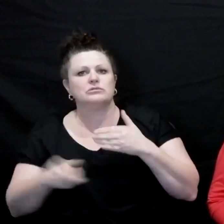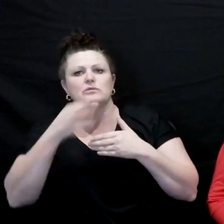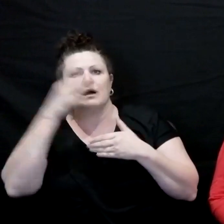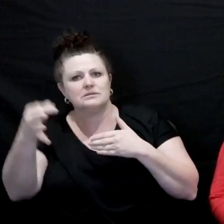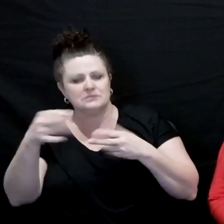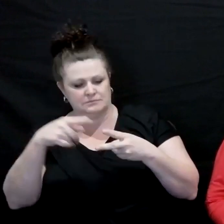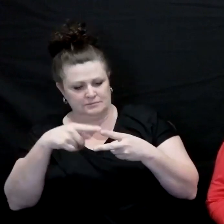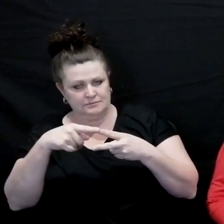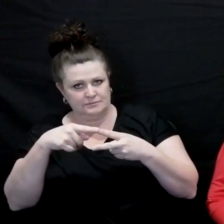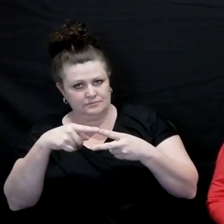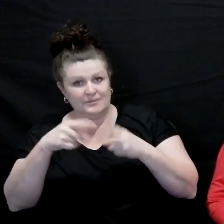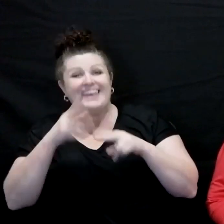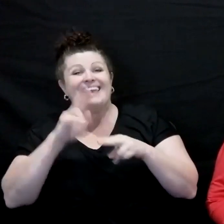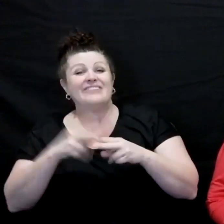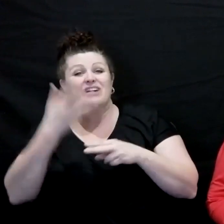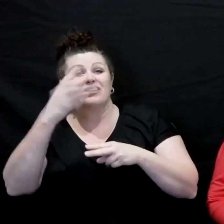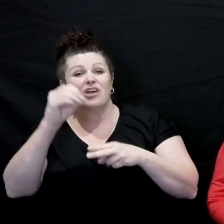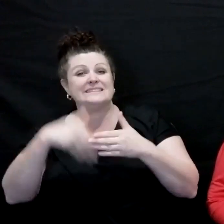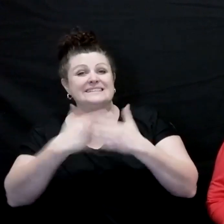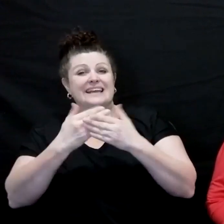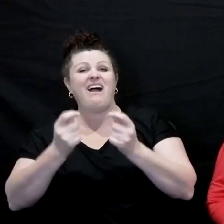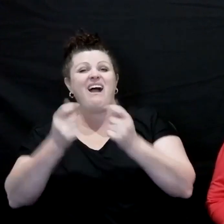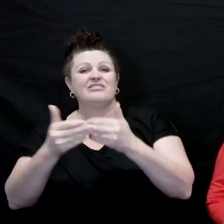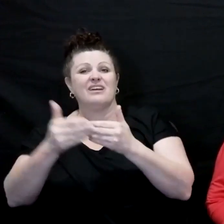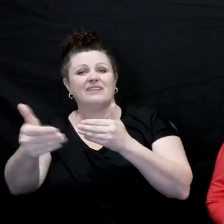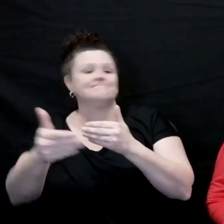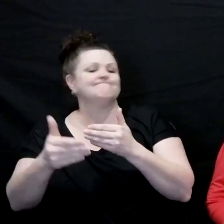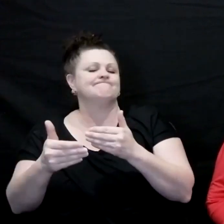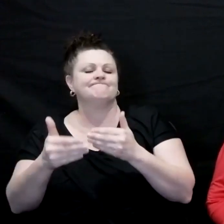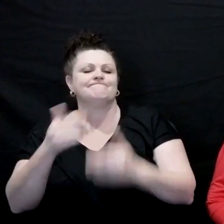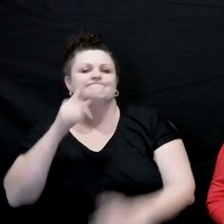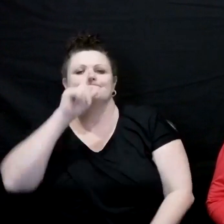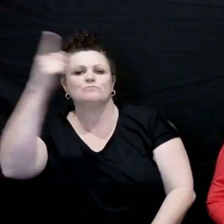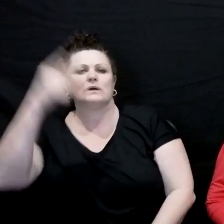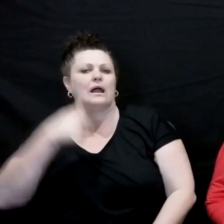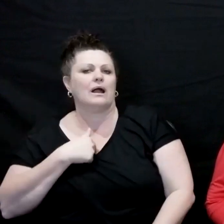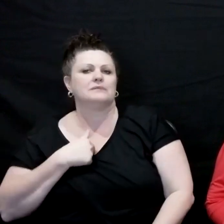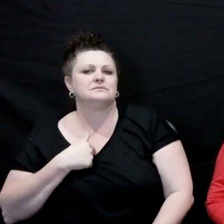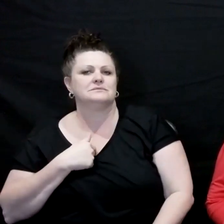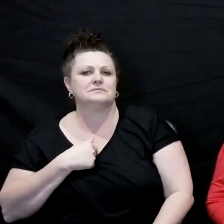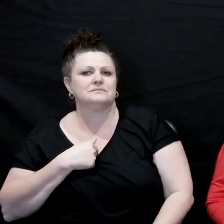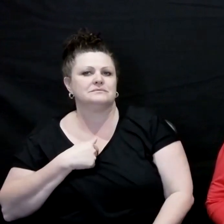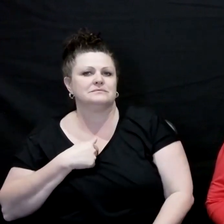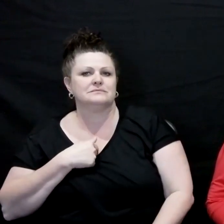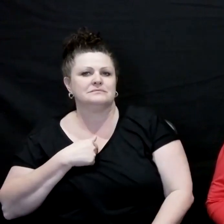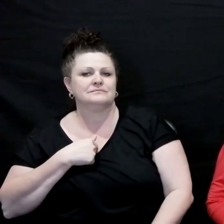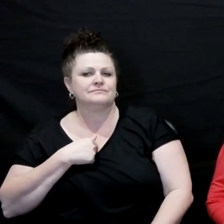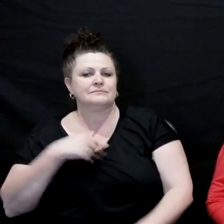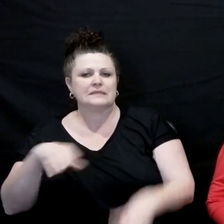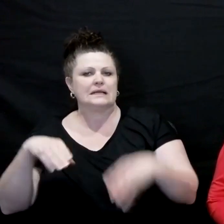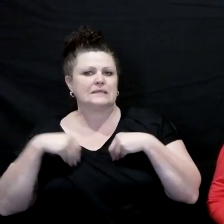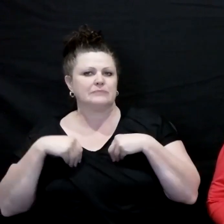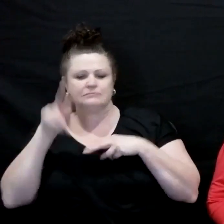if it's done outside of 90 days, we actually are unable to assess that review.